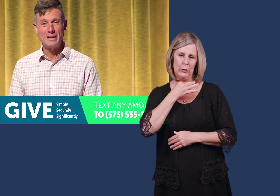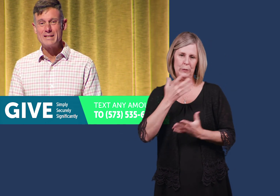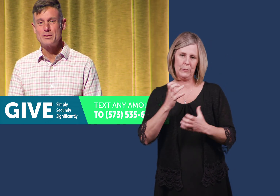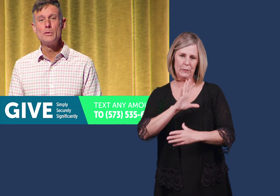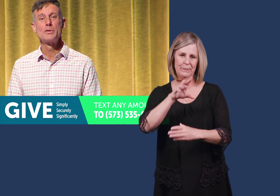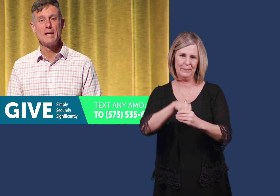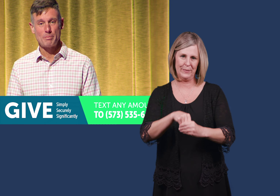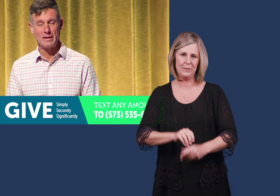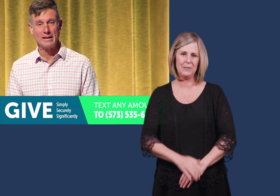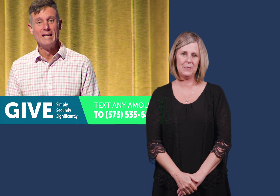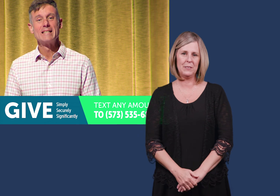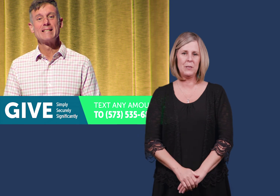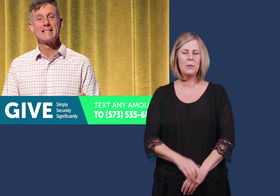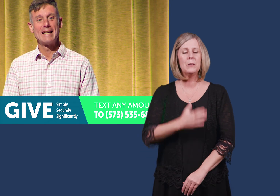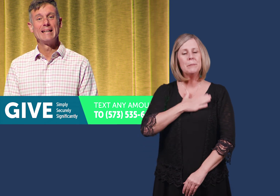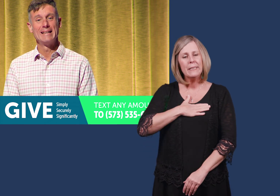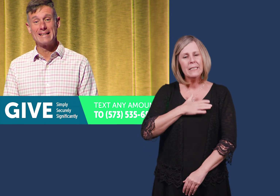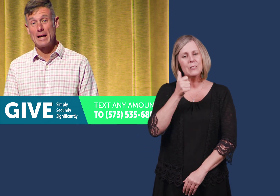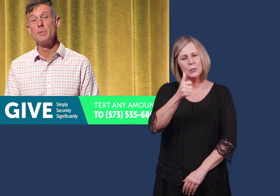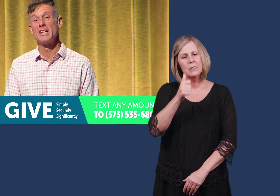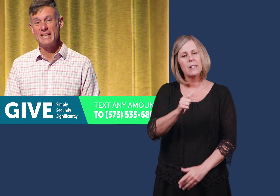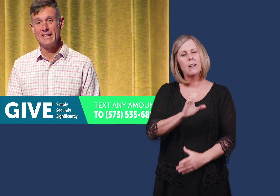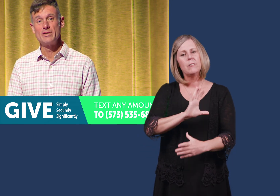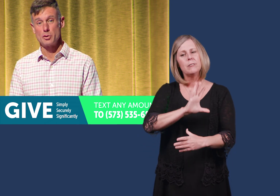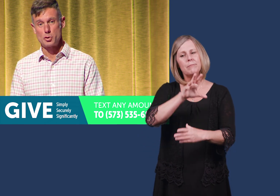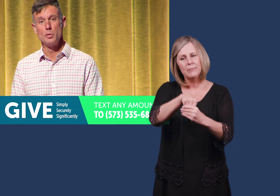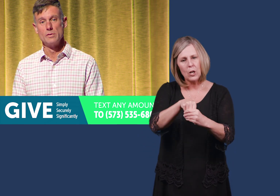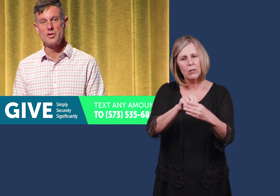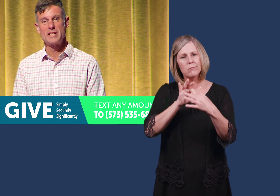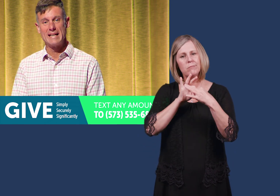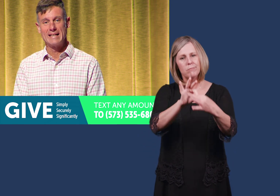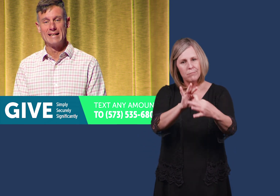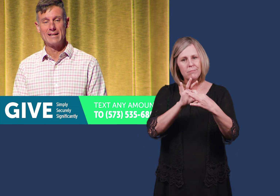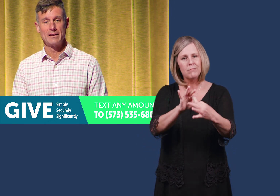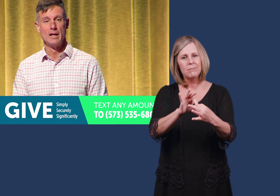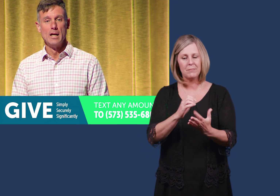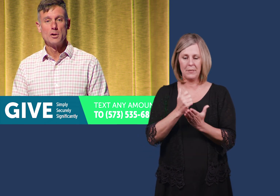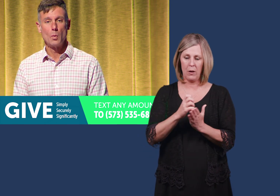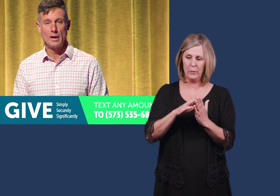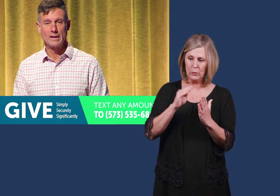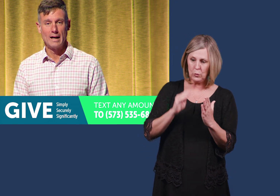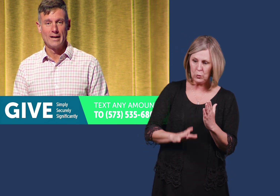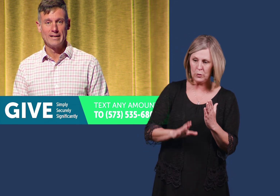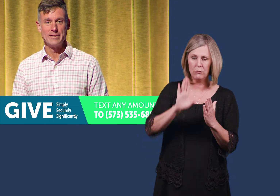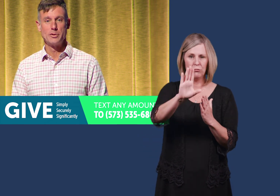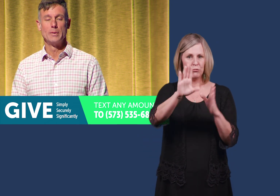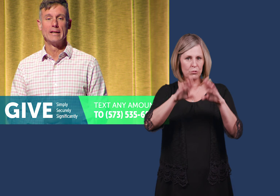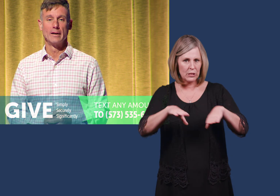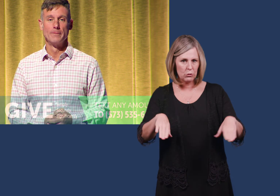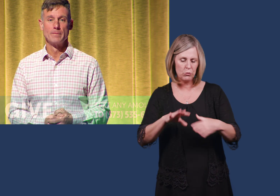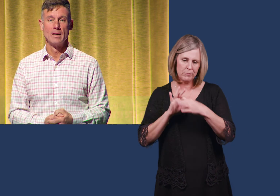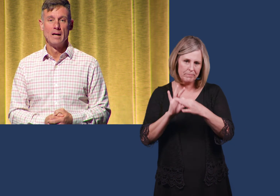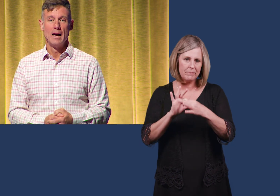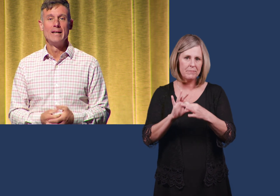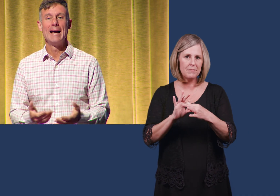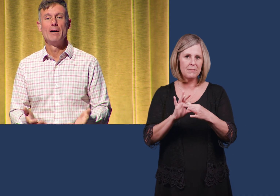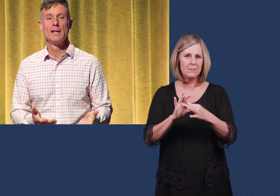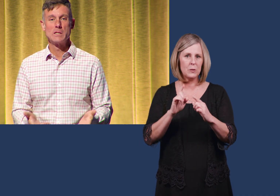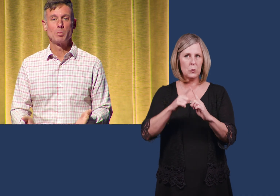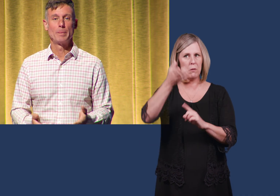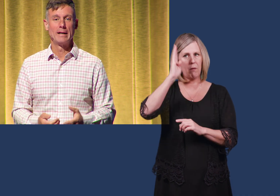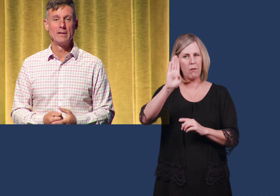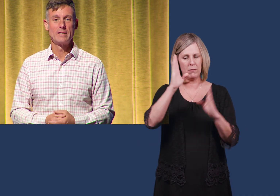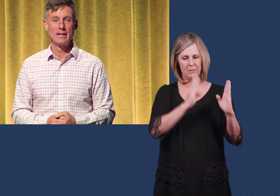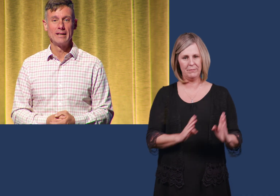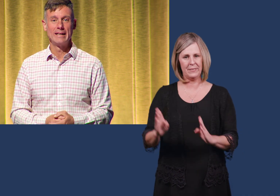So please do something to stay connected, help your kids, your students stay connected to what God is doing here. Now